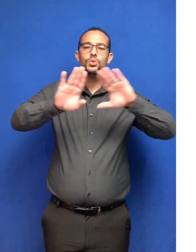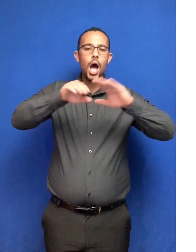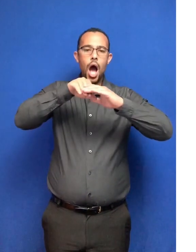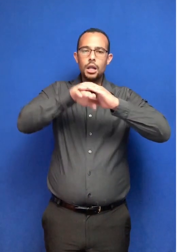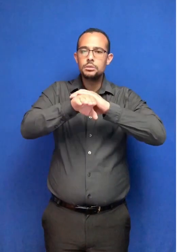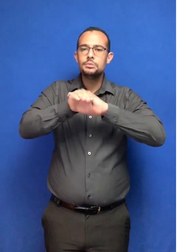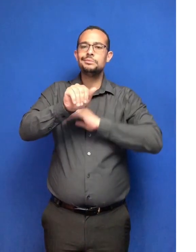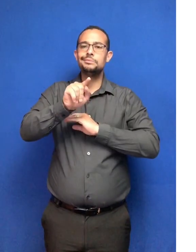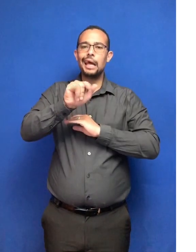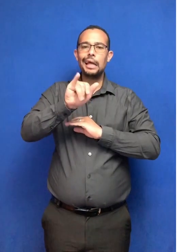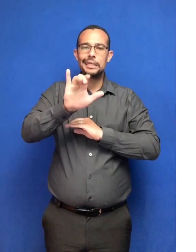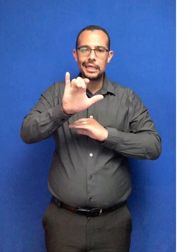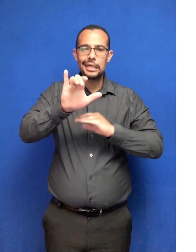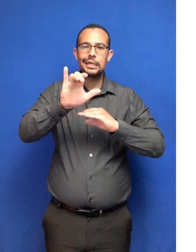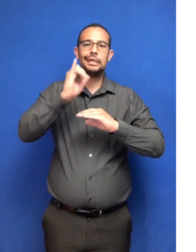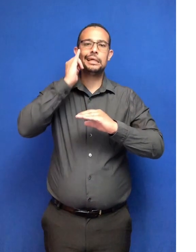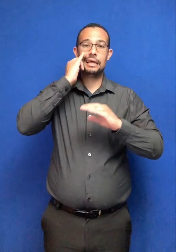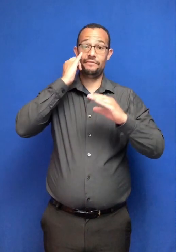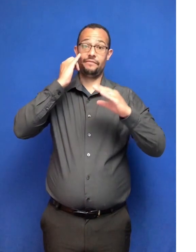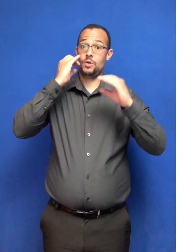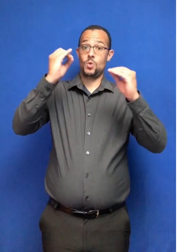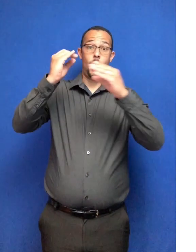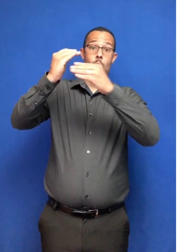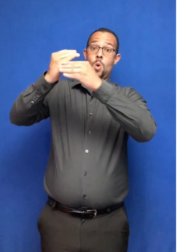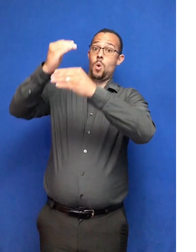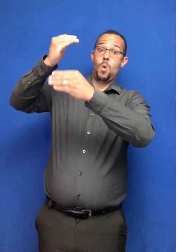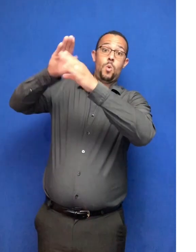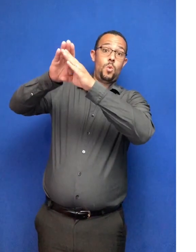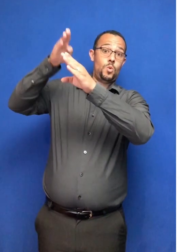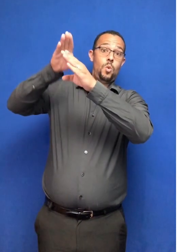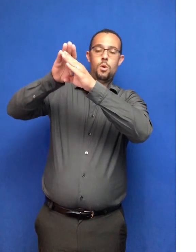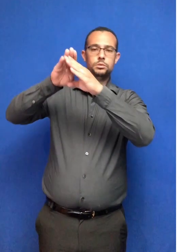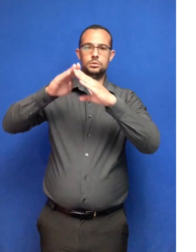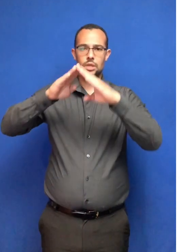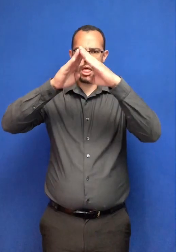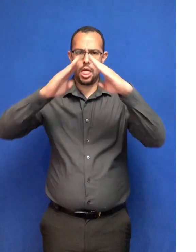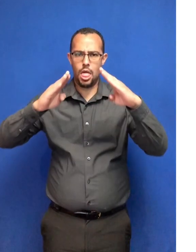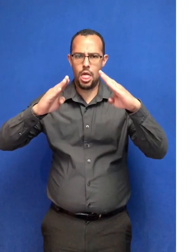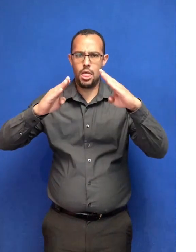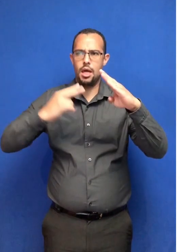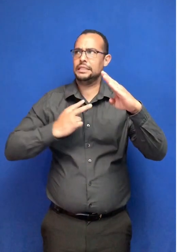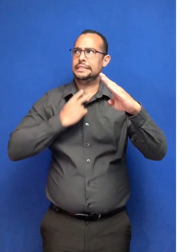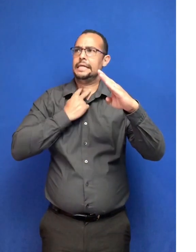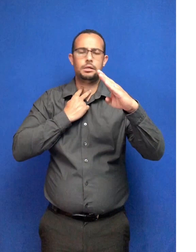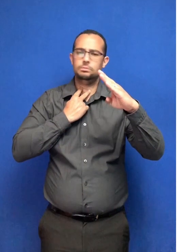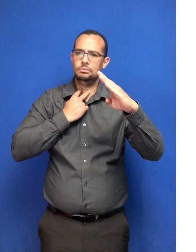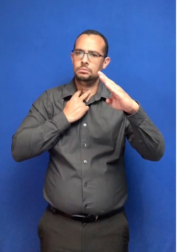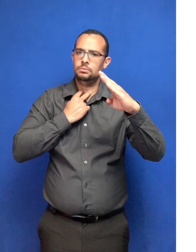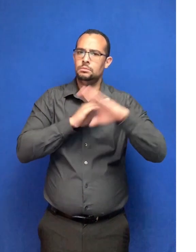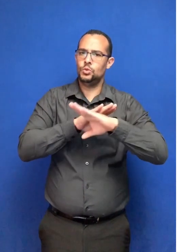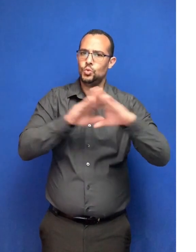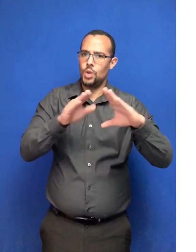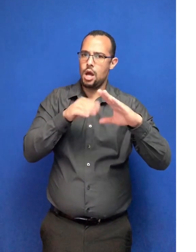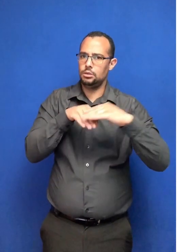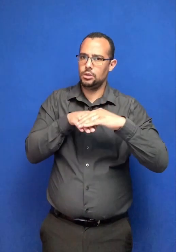could rise and you can be trapped into the attic and have no way out. So again, that's if your attic does not